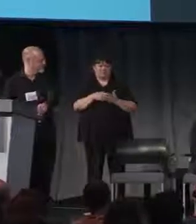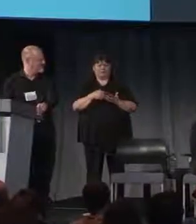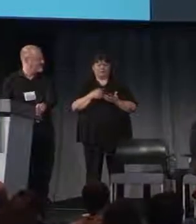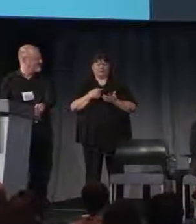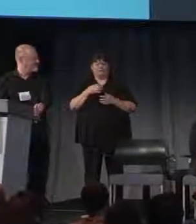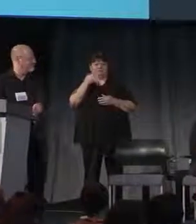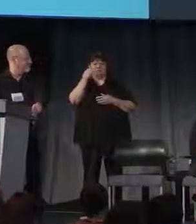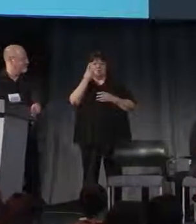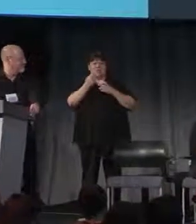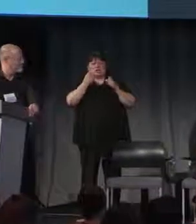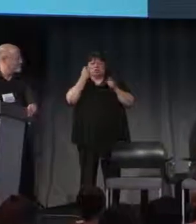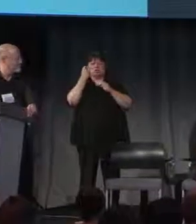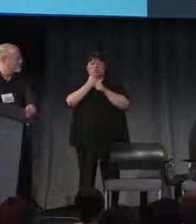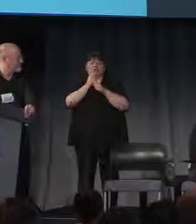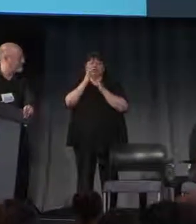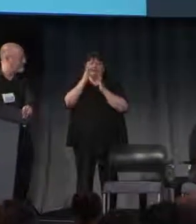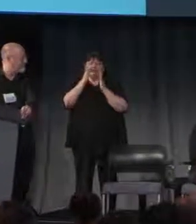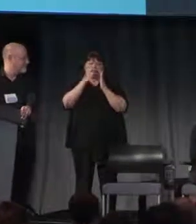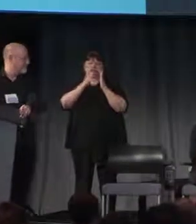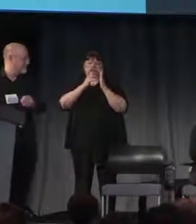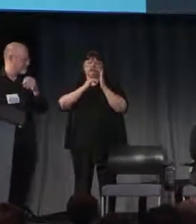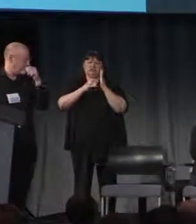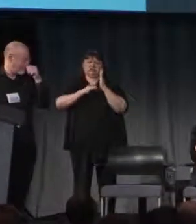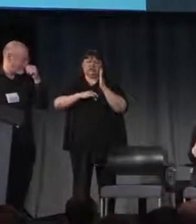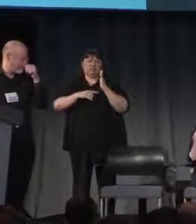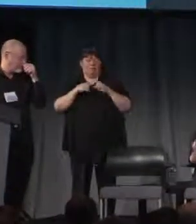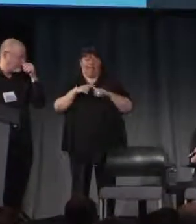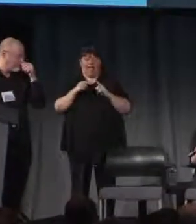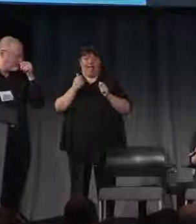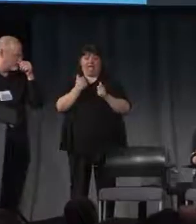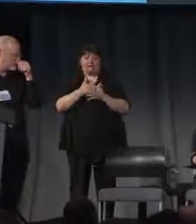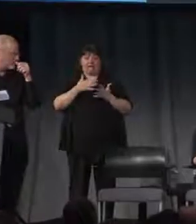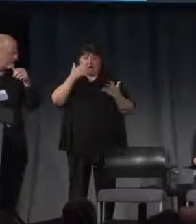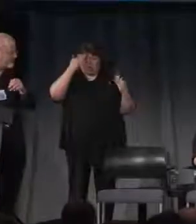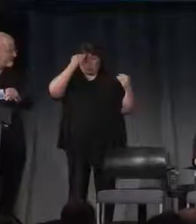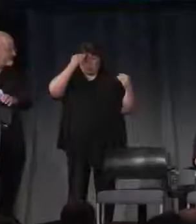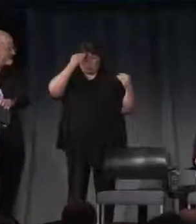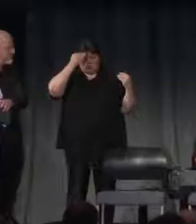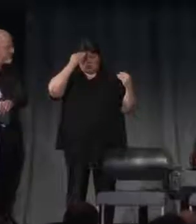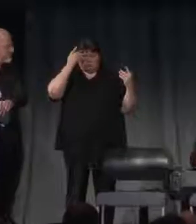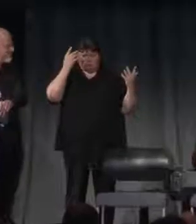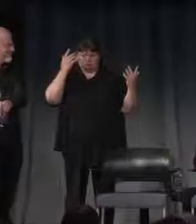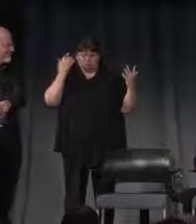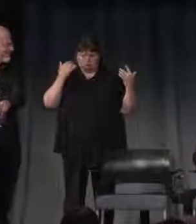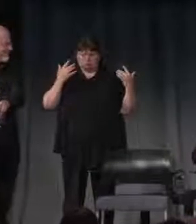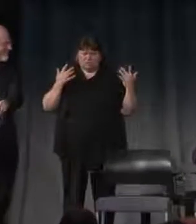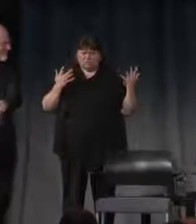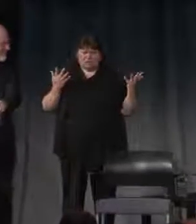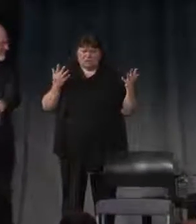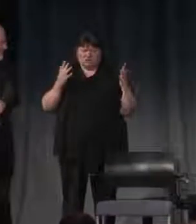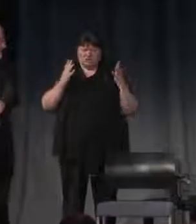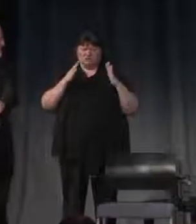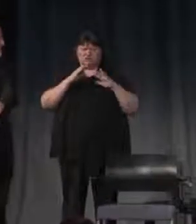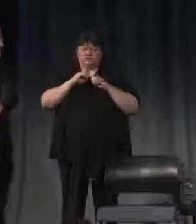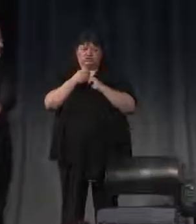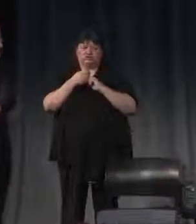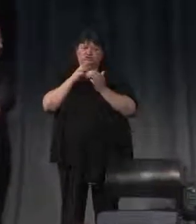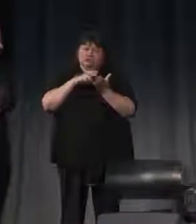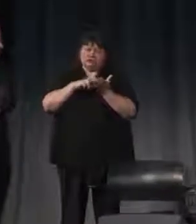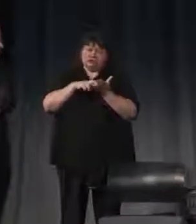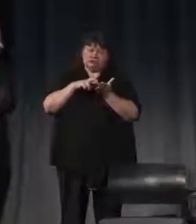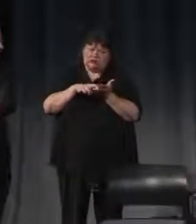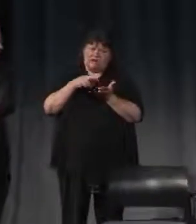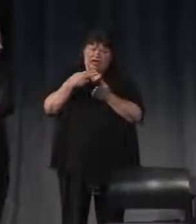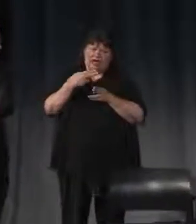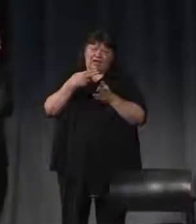a year. It was a long entry, but it was also it just everything I knew started to unravel as I started to research the history of